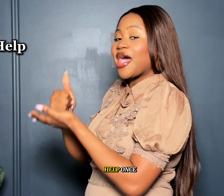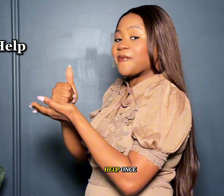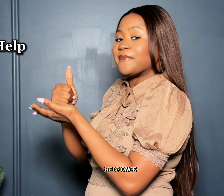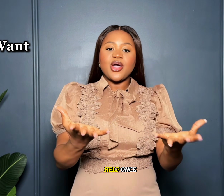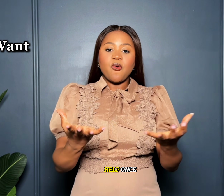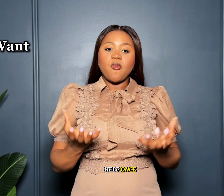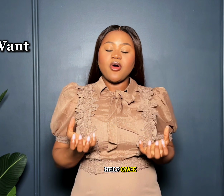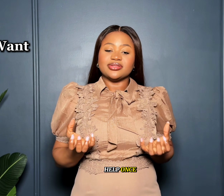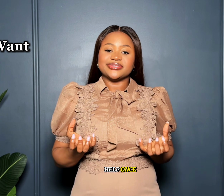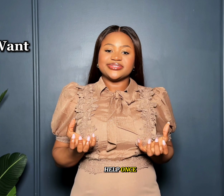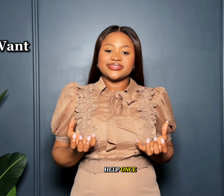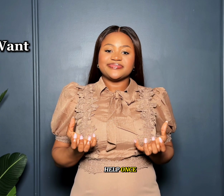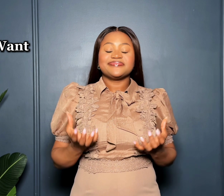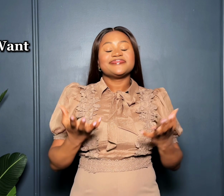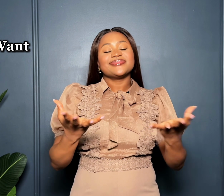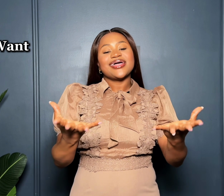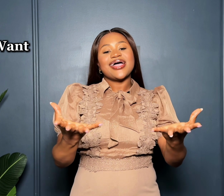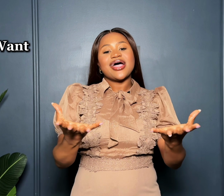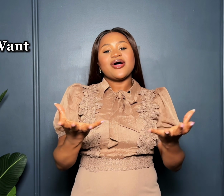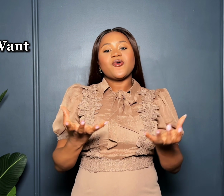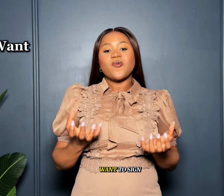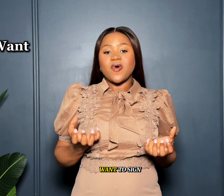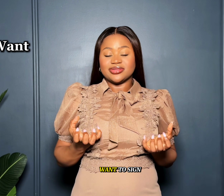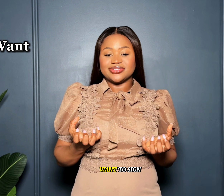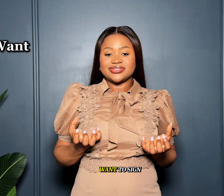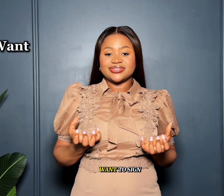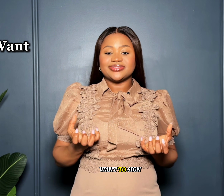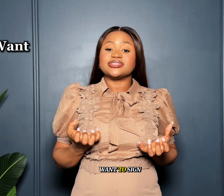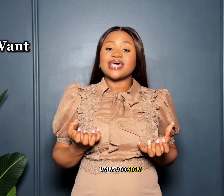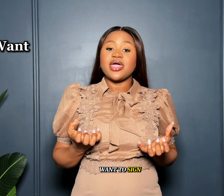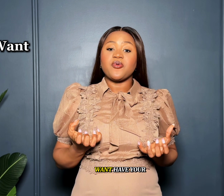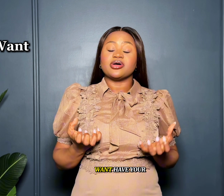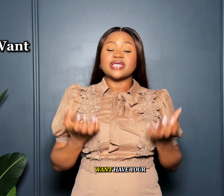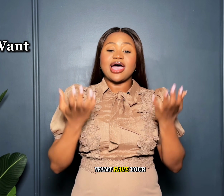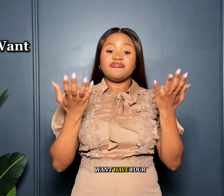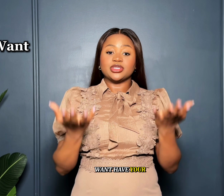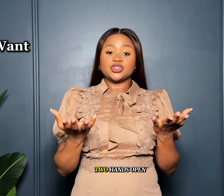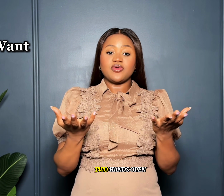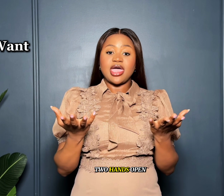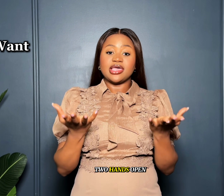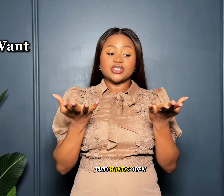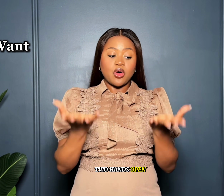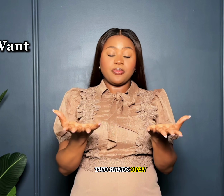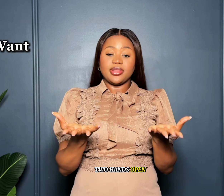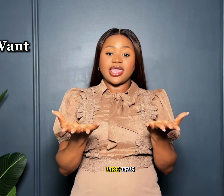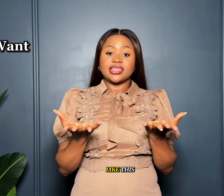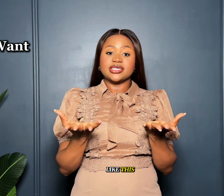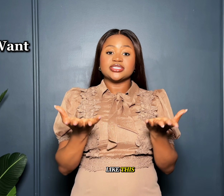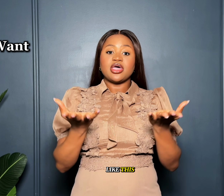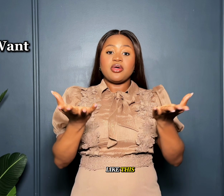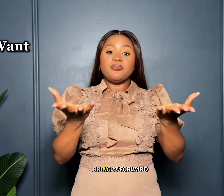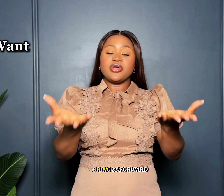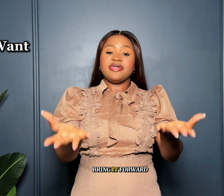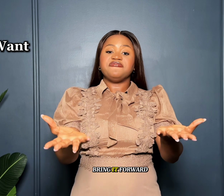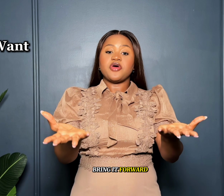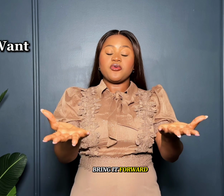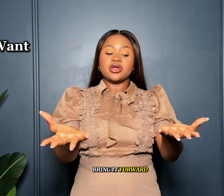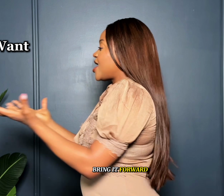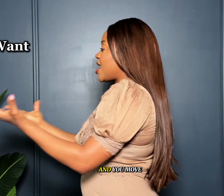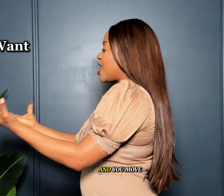Help. Once. Once. To sign want, have your 2 hands open like this. Bring it forward, and you